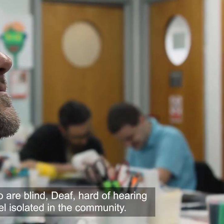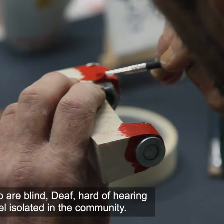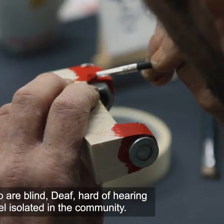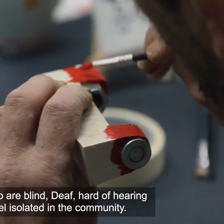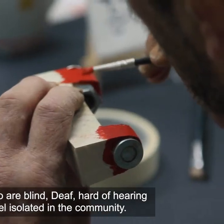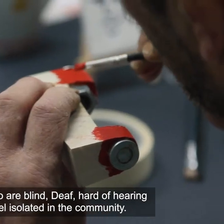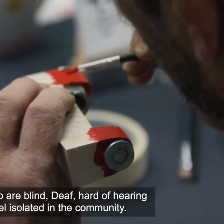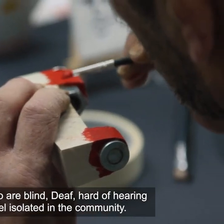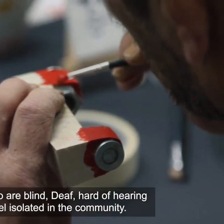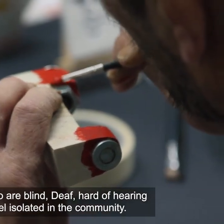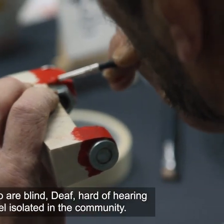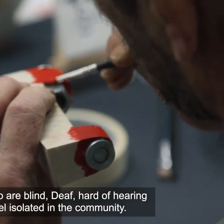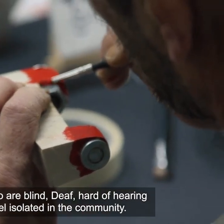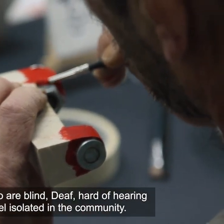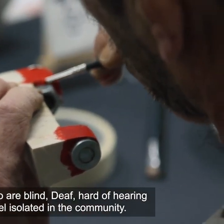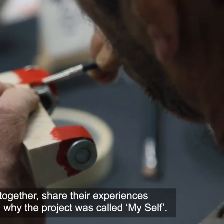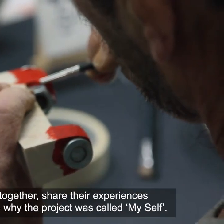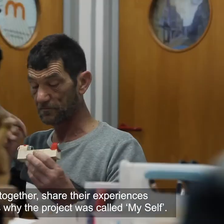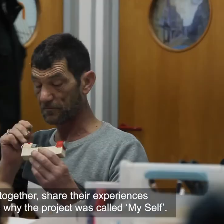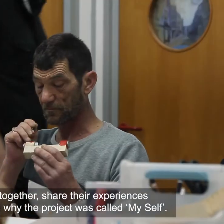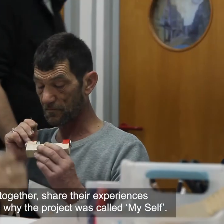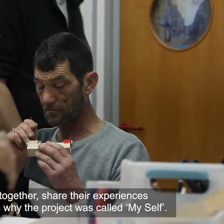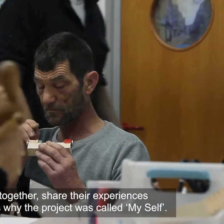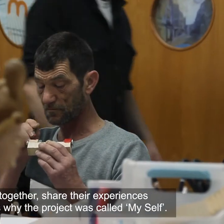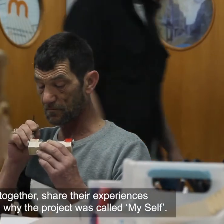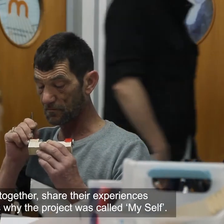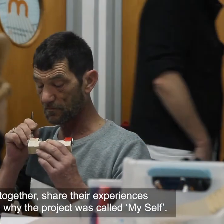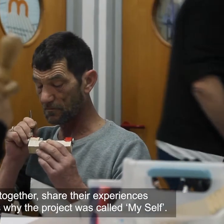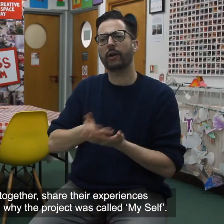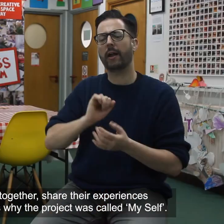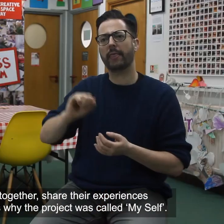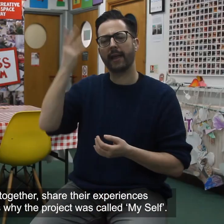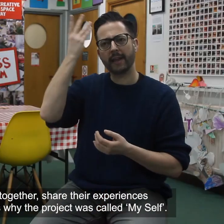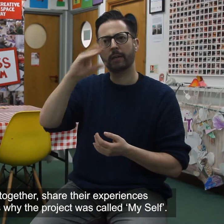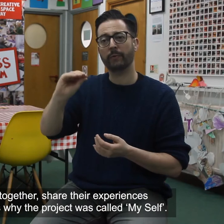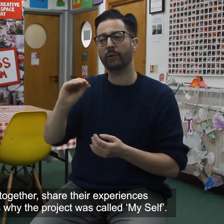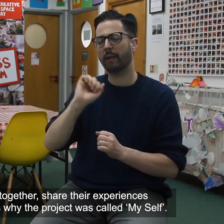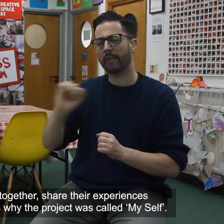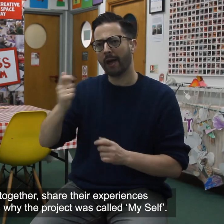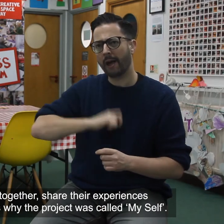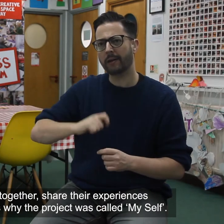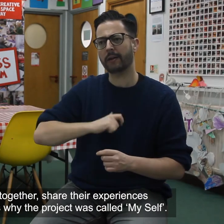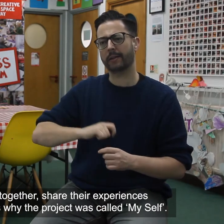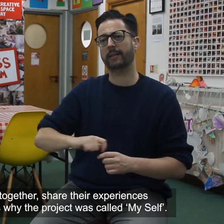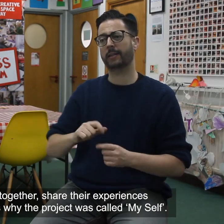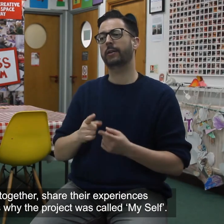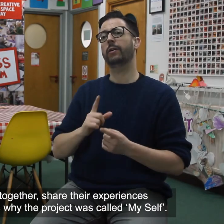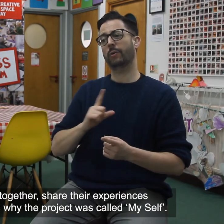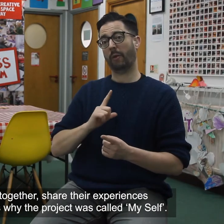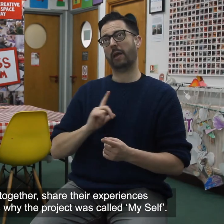or feel isolated in the community. The idea is to come together to share their experiences and identities. That's why the project was